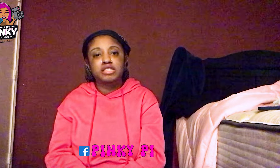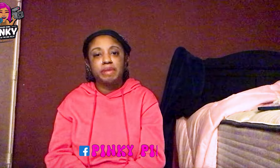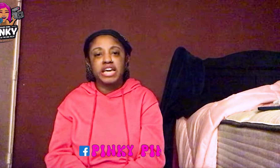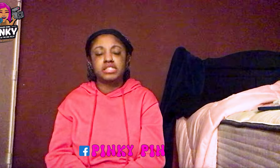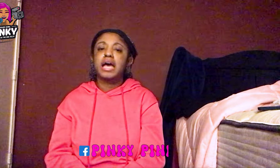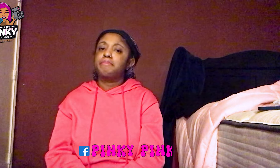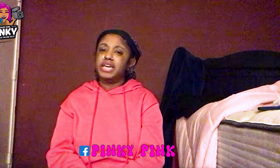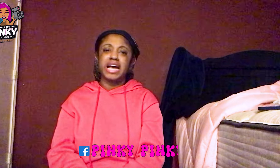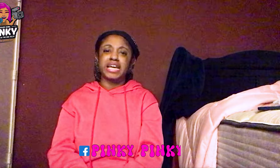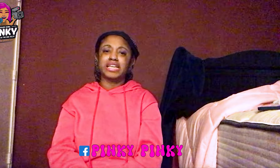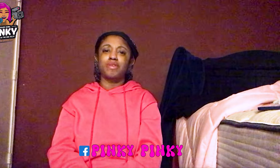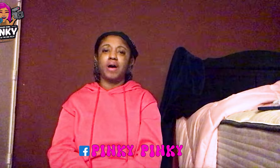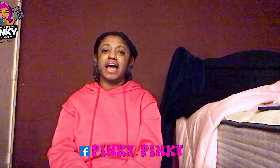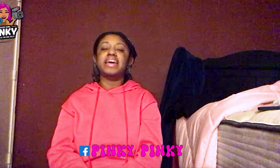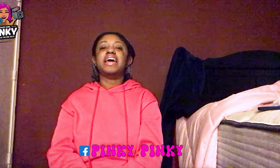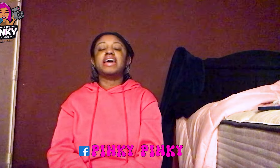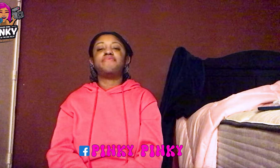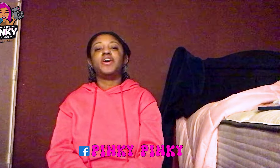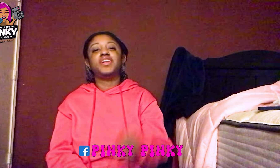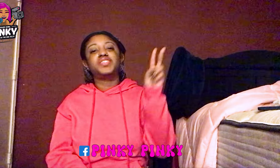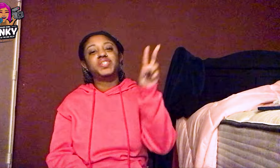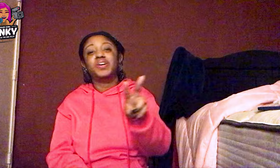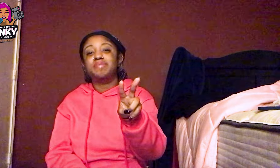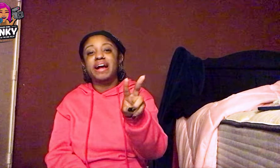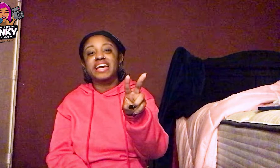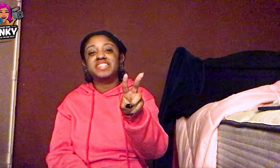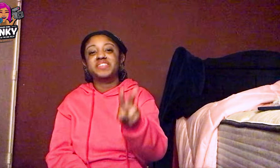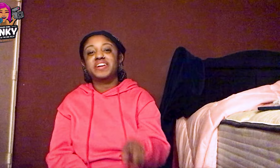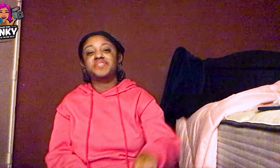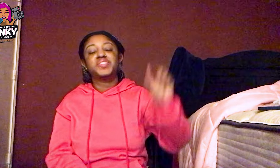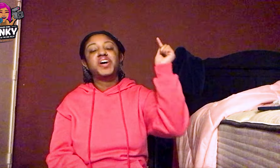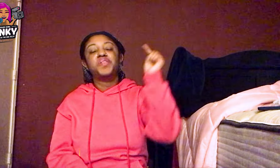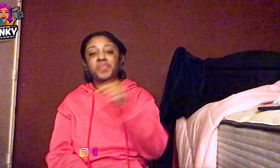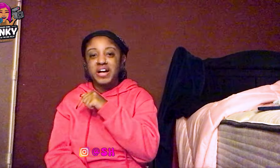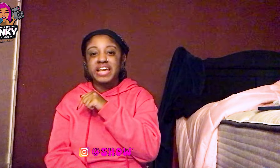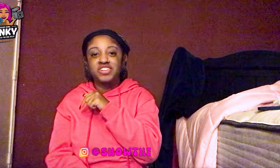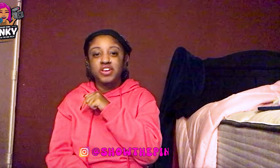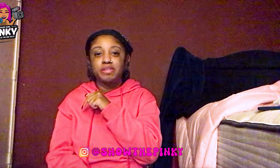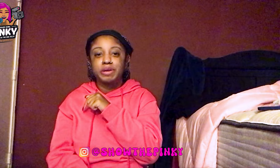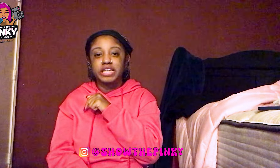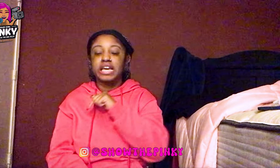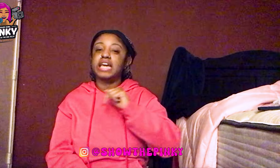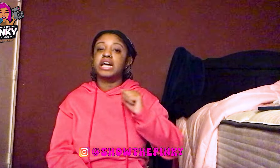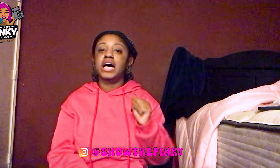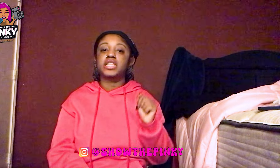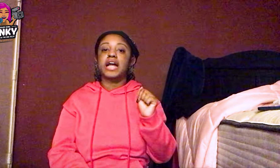space PINKY. And follow 2 of my Instagrams. One at Show the Pinky and the other at